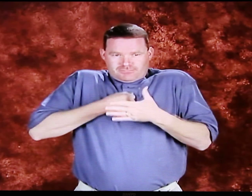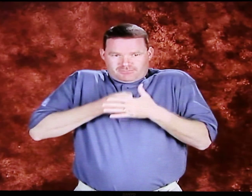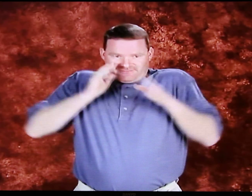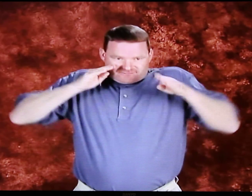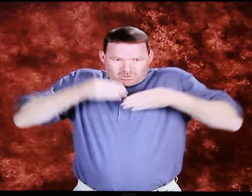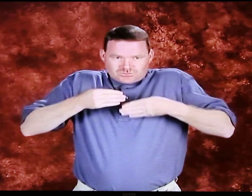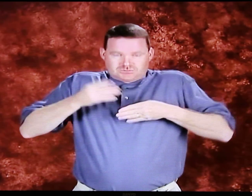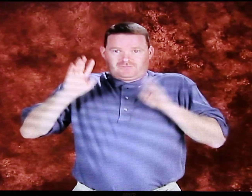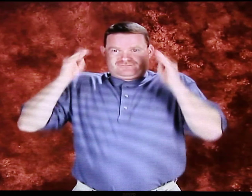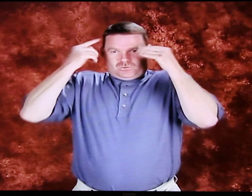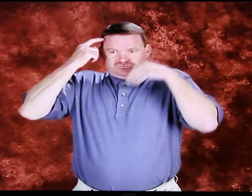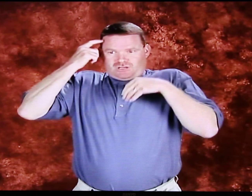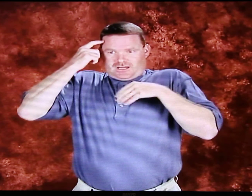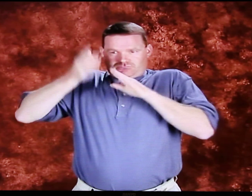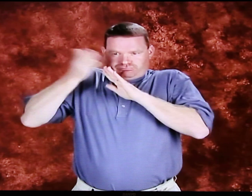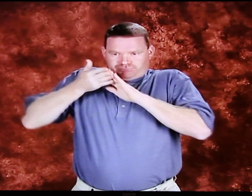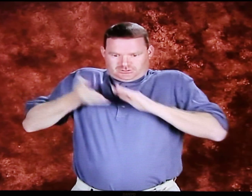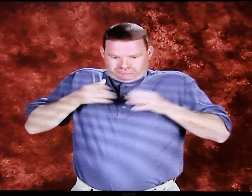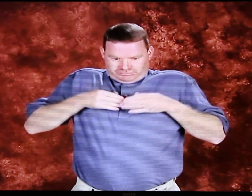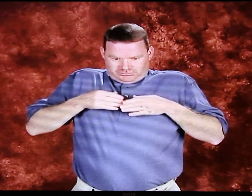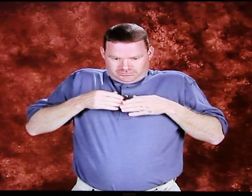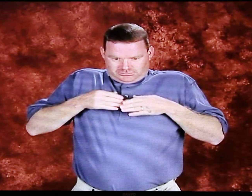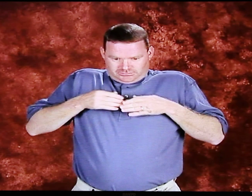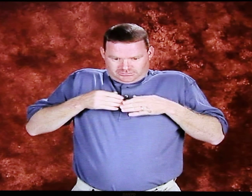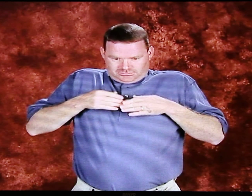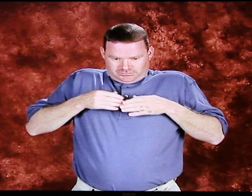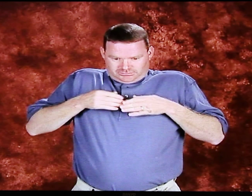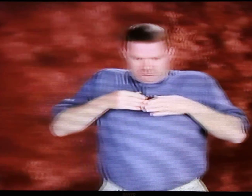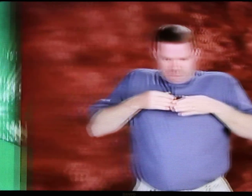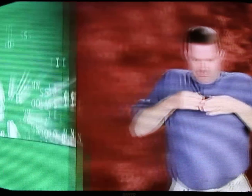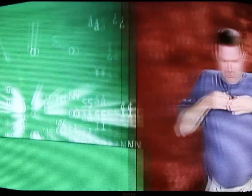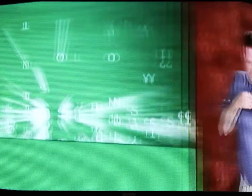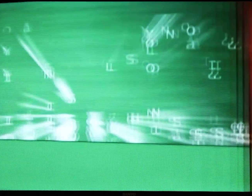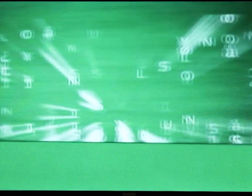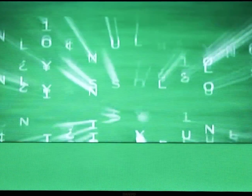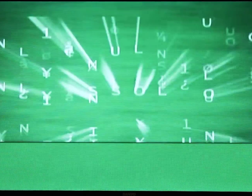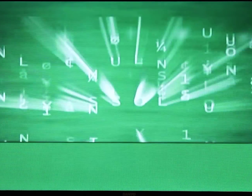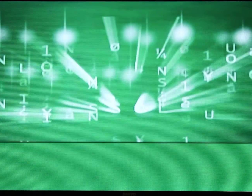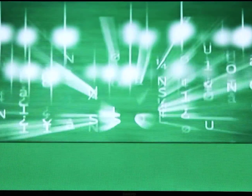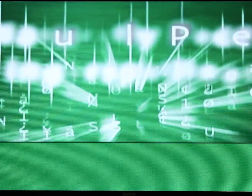oxygen that's stored goes to the heart and to the brain to help it function.